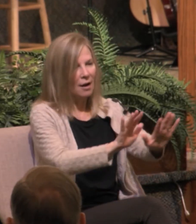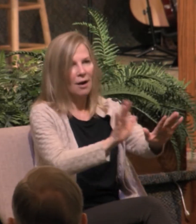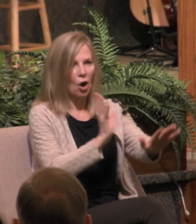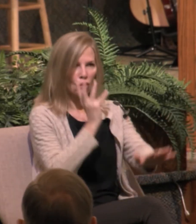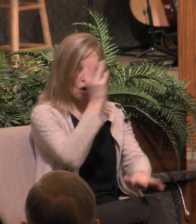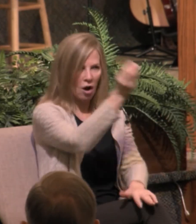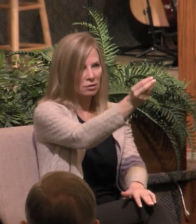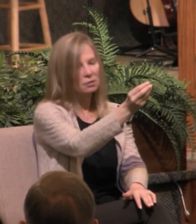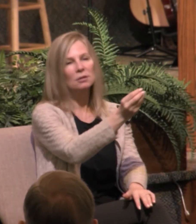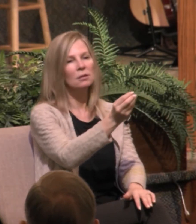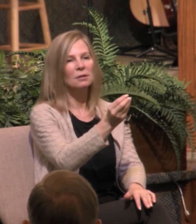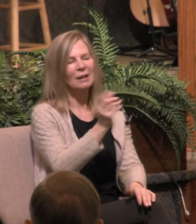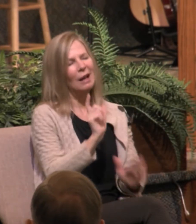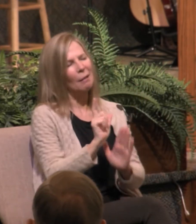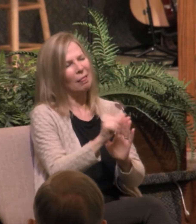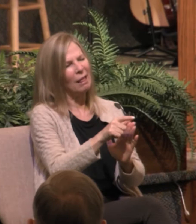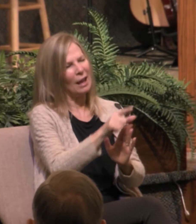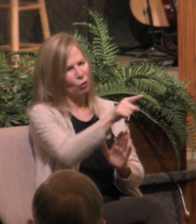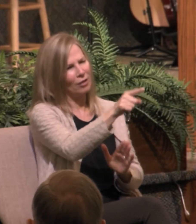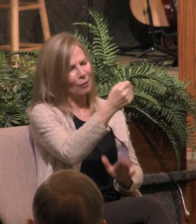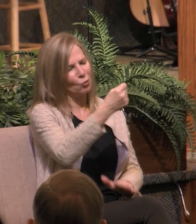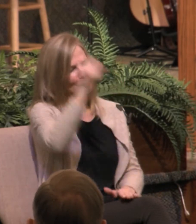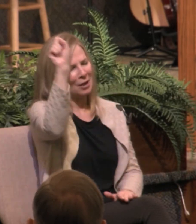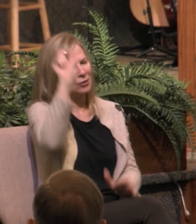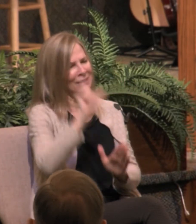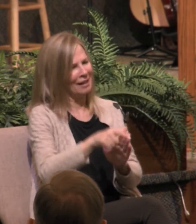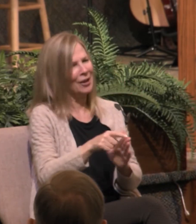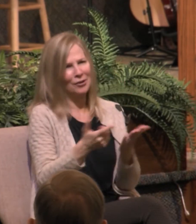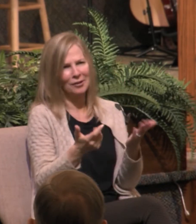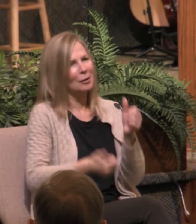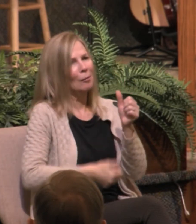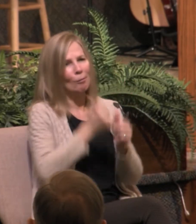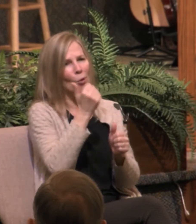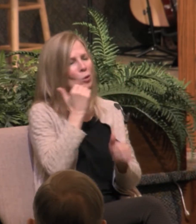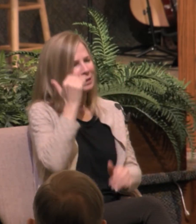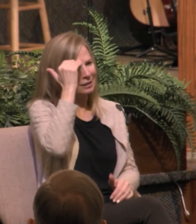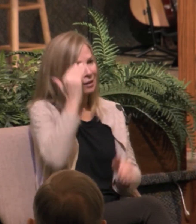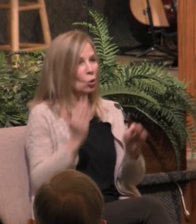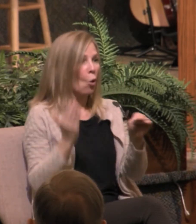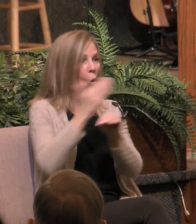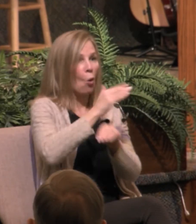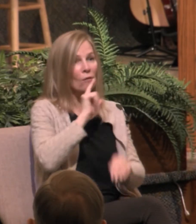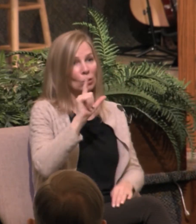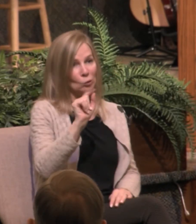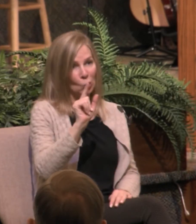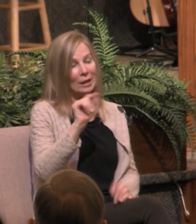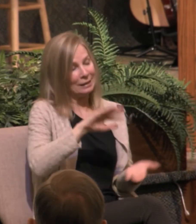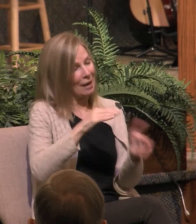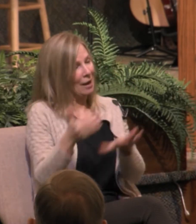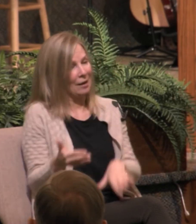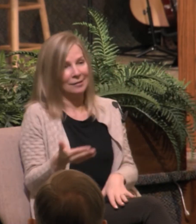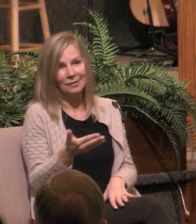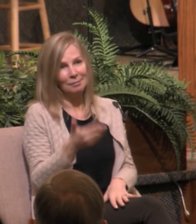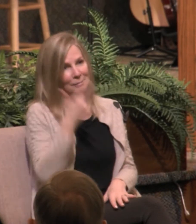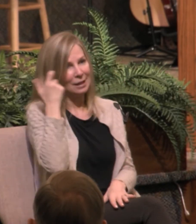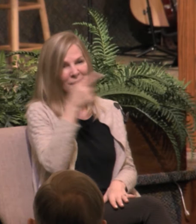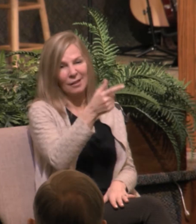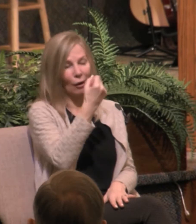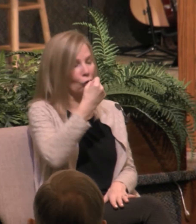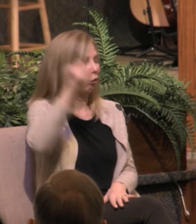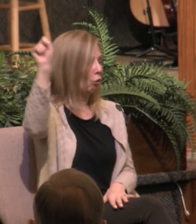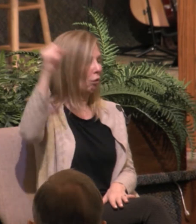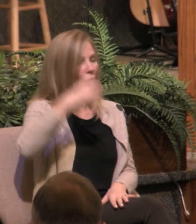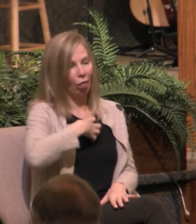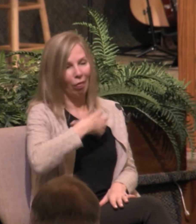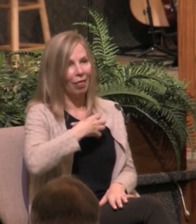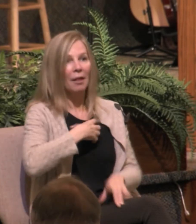This doesn't minimize that later they were a rebellious generation. Most of the adults over 20 died in the wilderness because of their